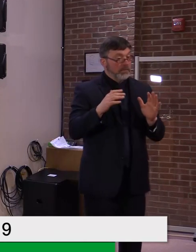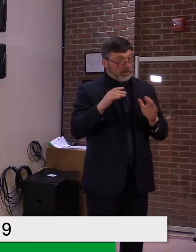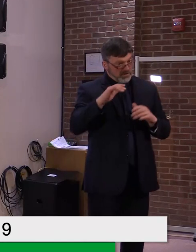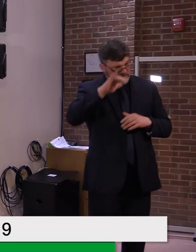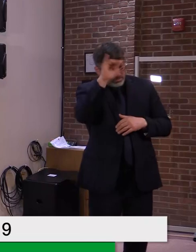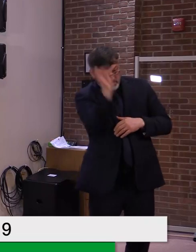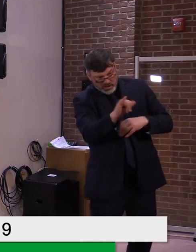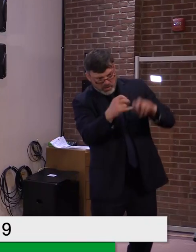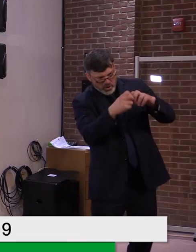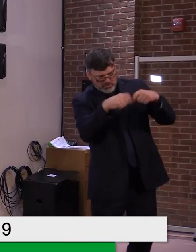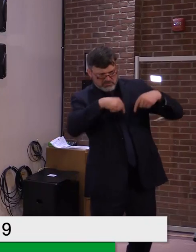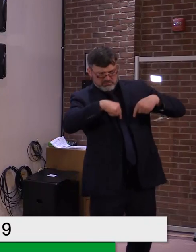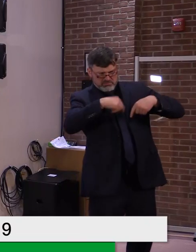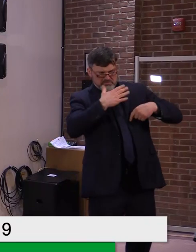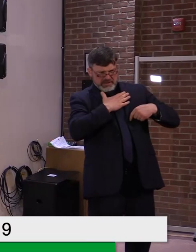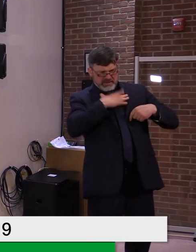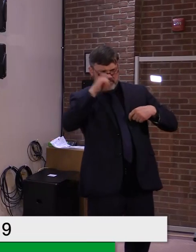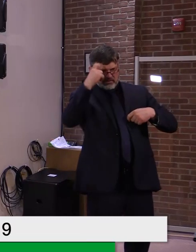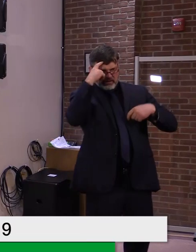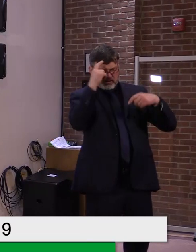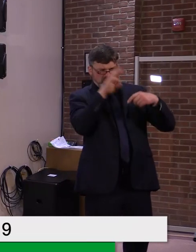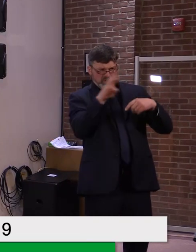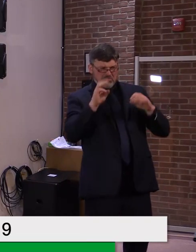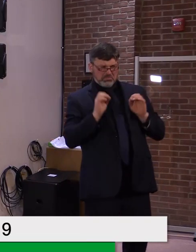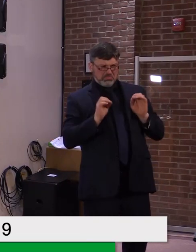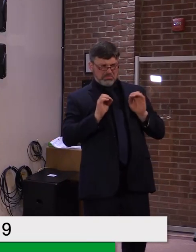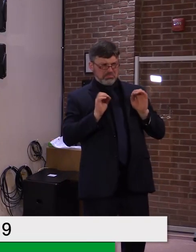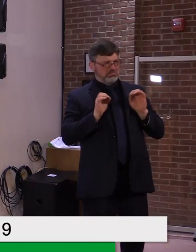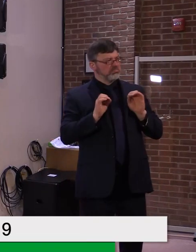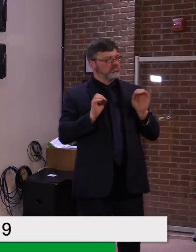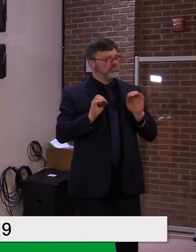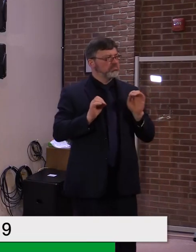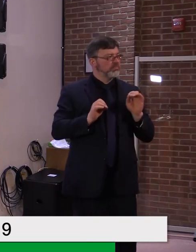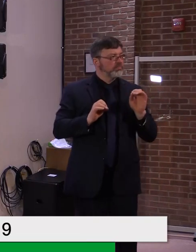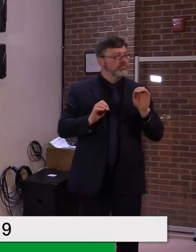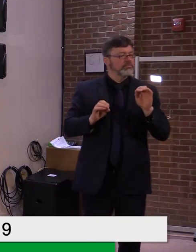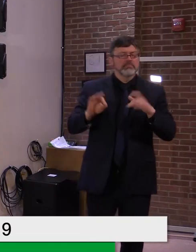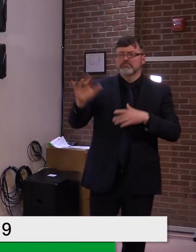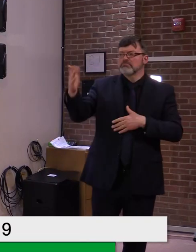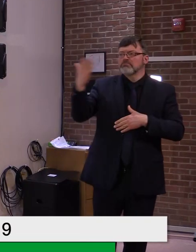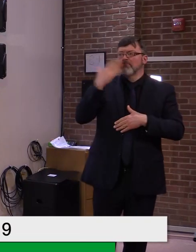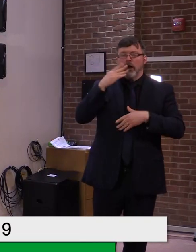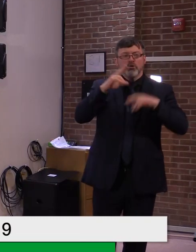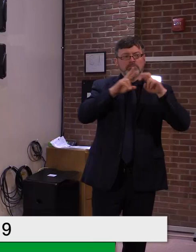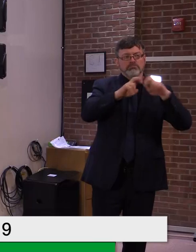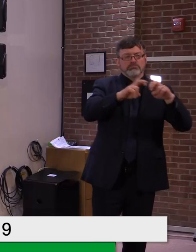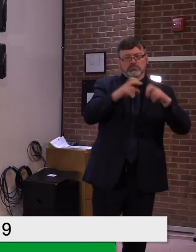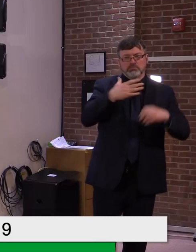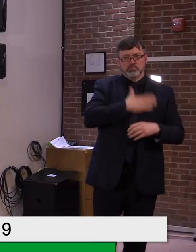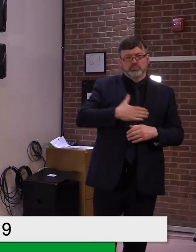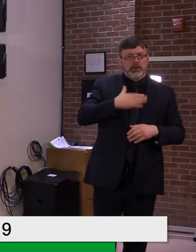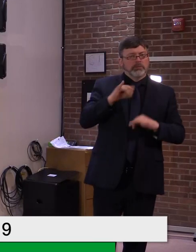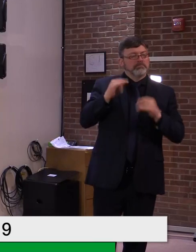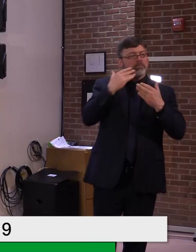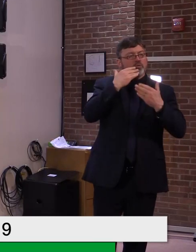Okay. Thanks very much for checking into that, Secretary Smith. I appreciate it. And that's it for me.